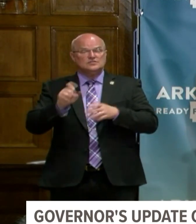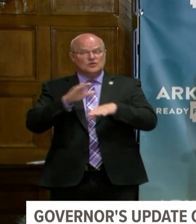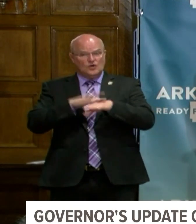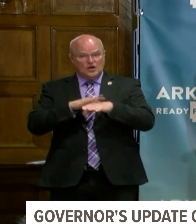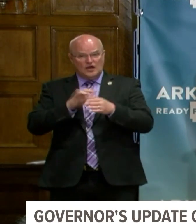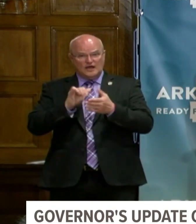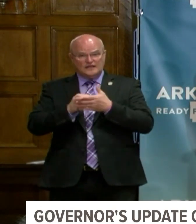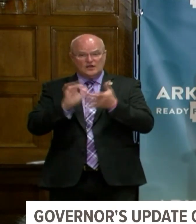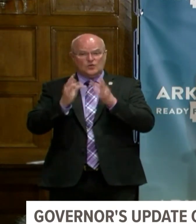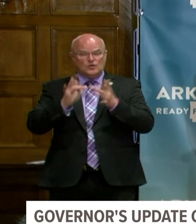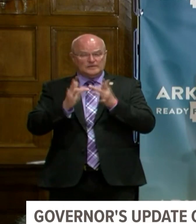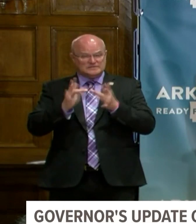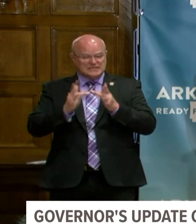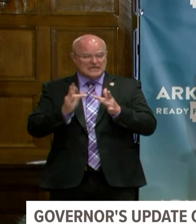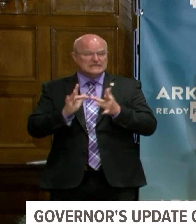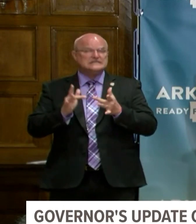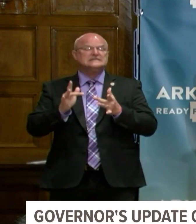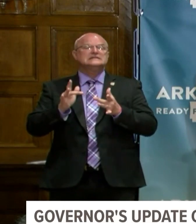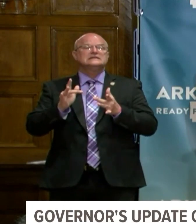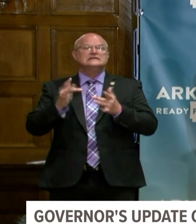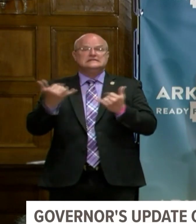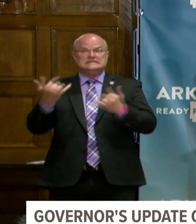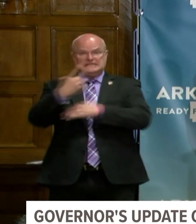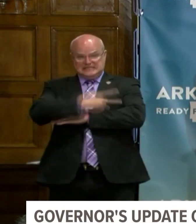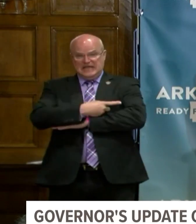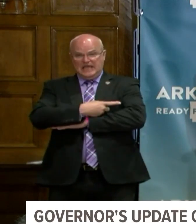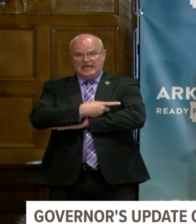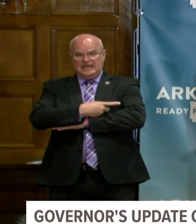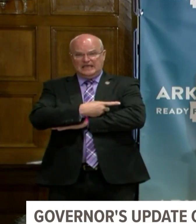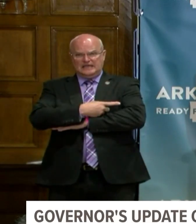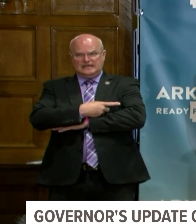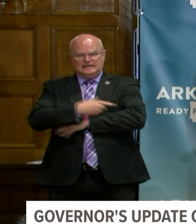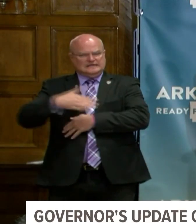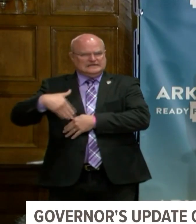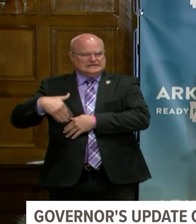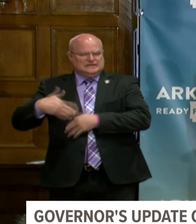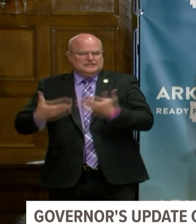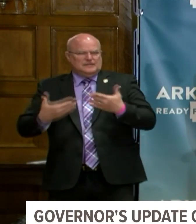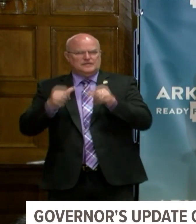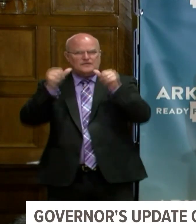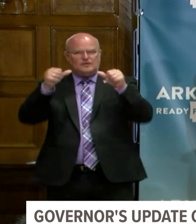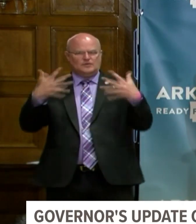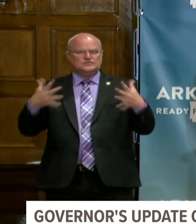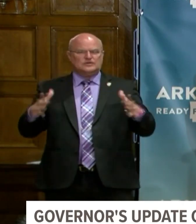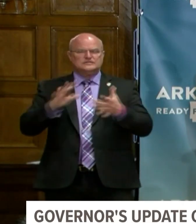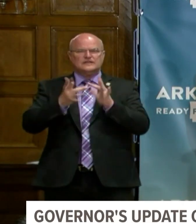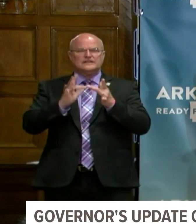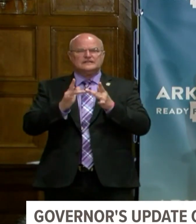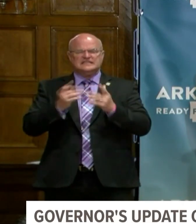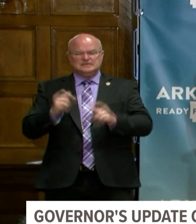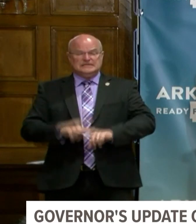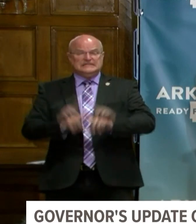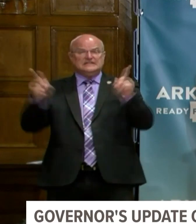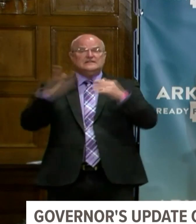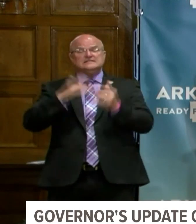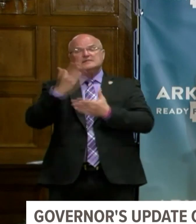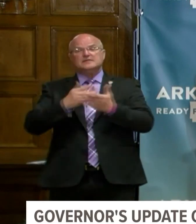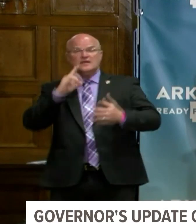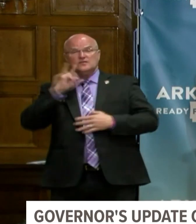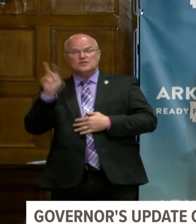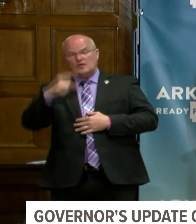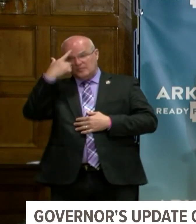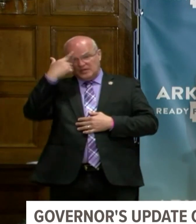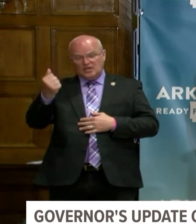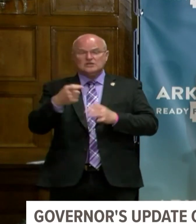the website today if it's not already been posted. It's a little bit different than some of the other